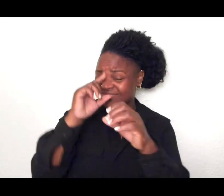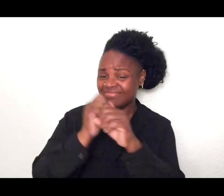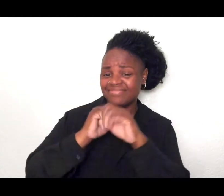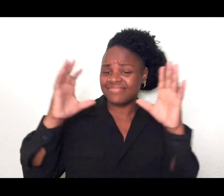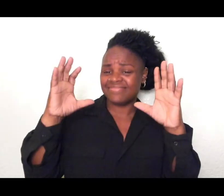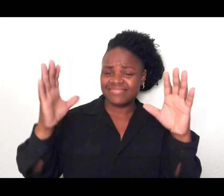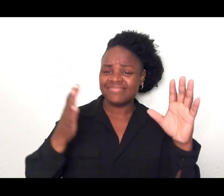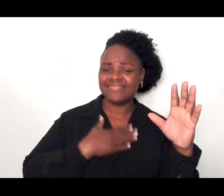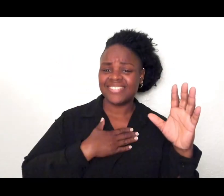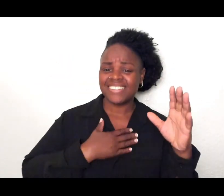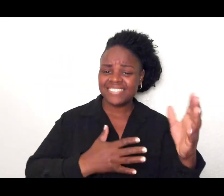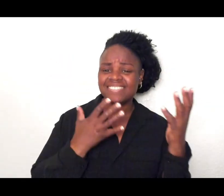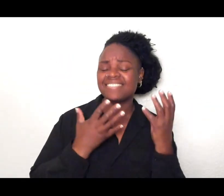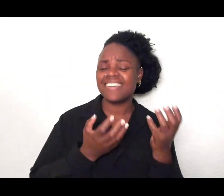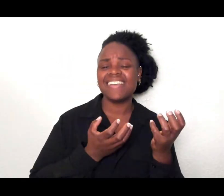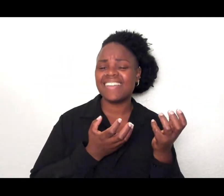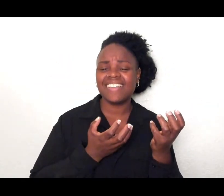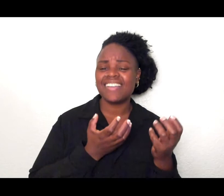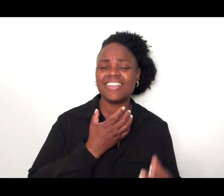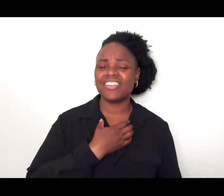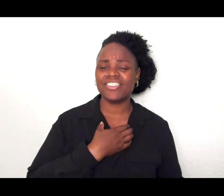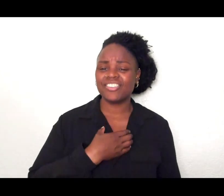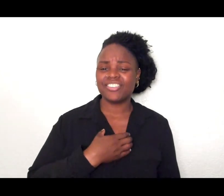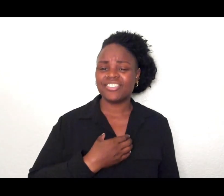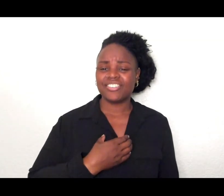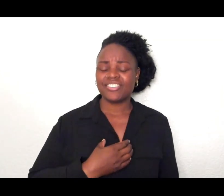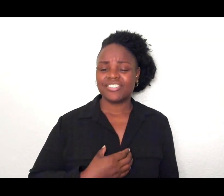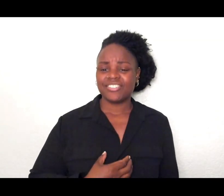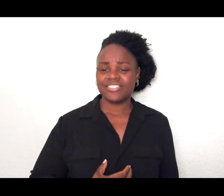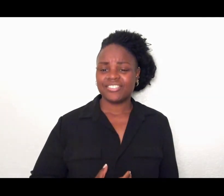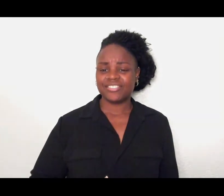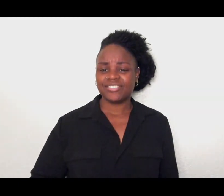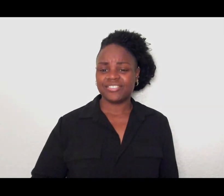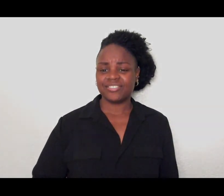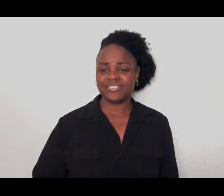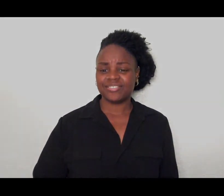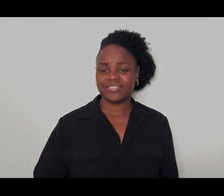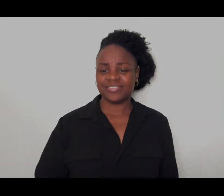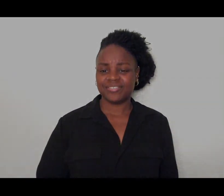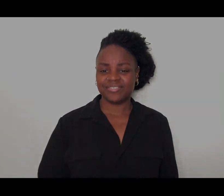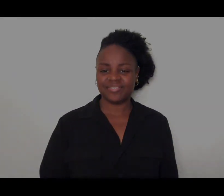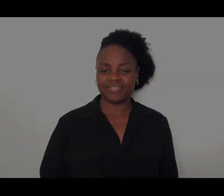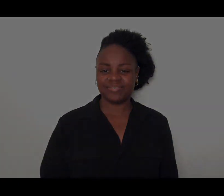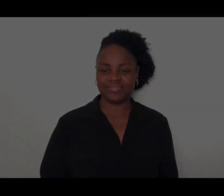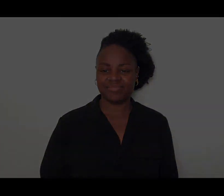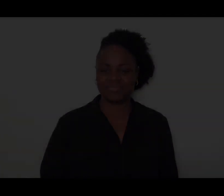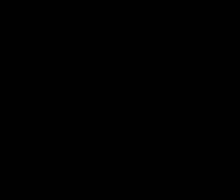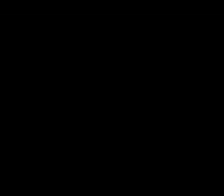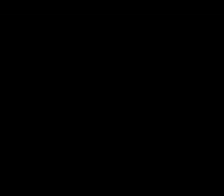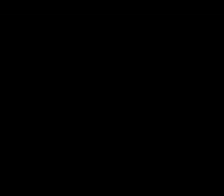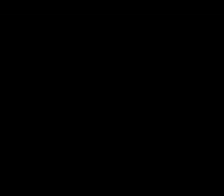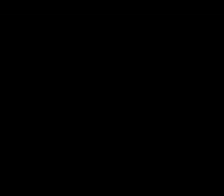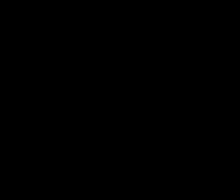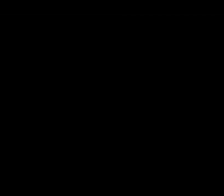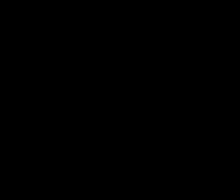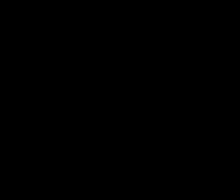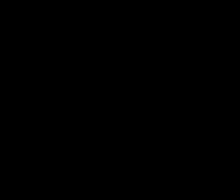goes for all creatures. And what gives me hope is that what I see around me everywhere,